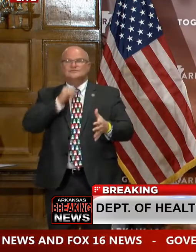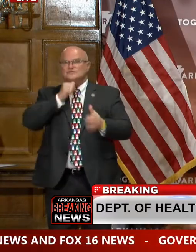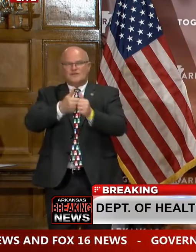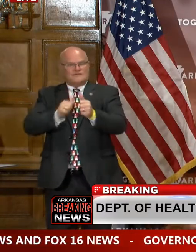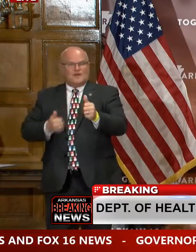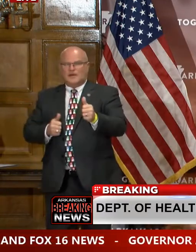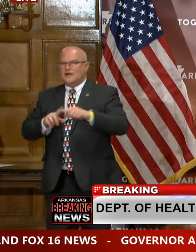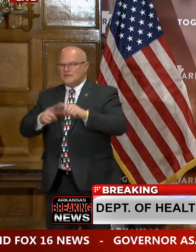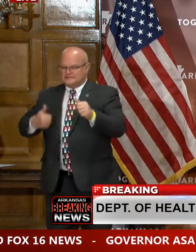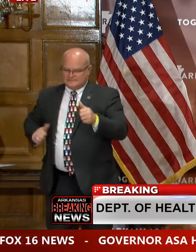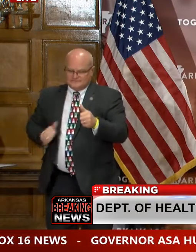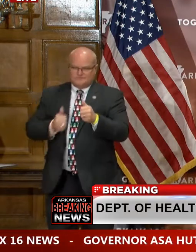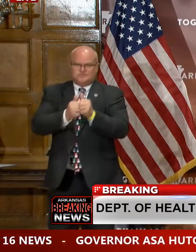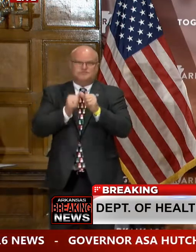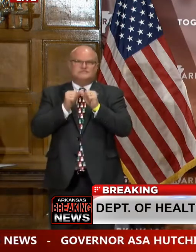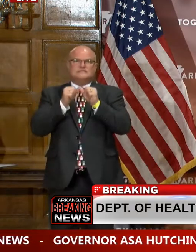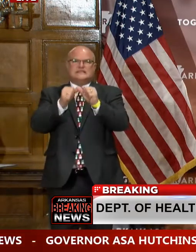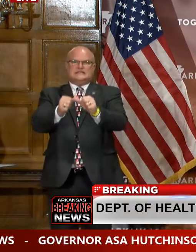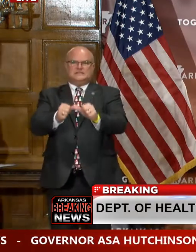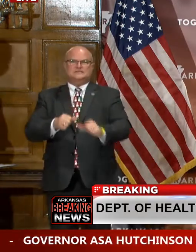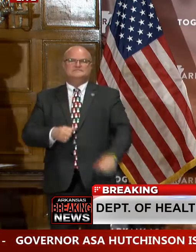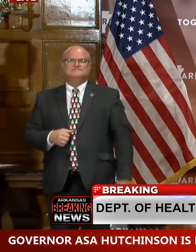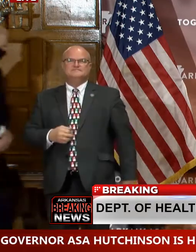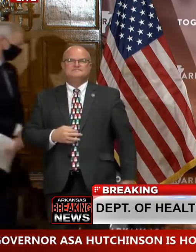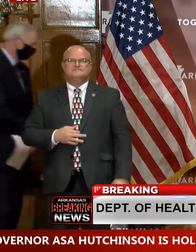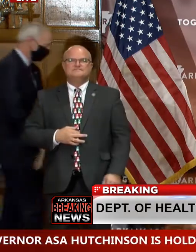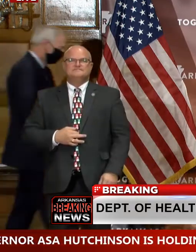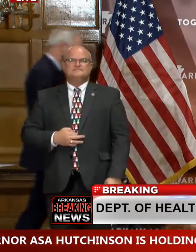stay behind. Thank you.